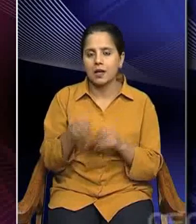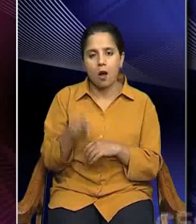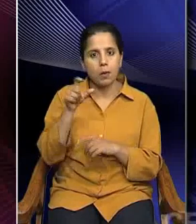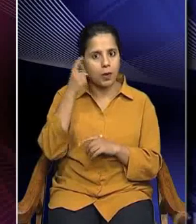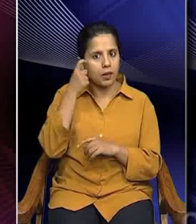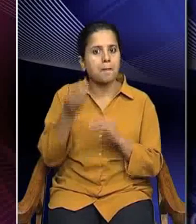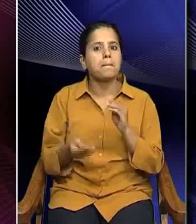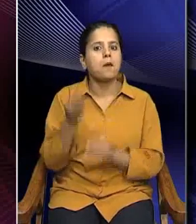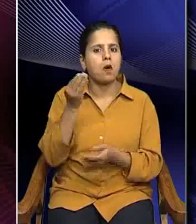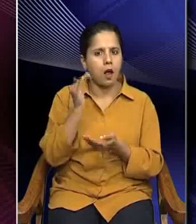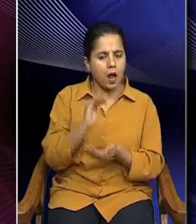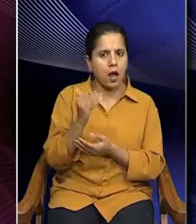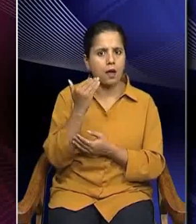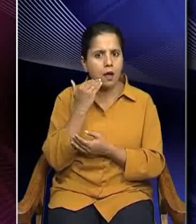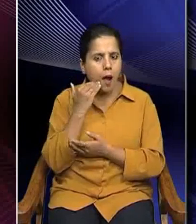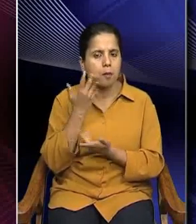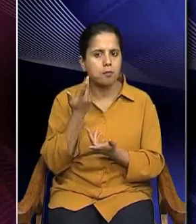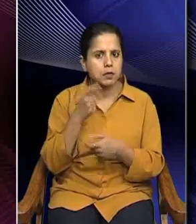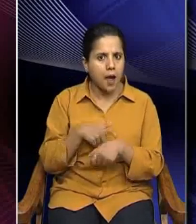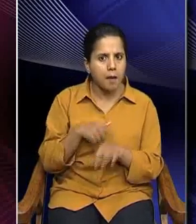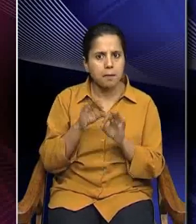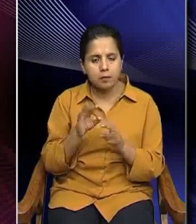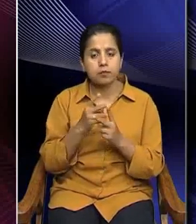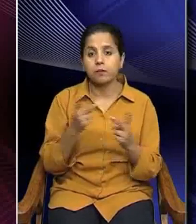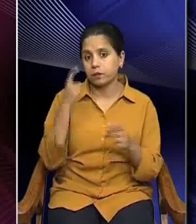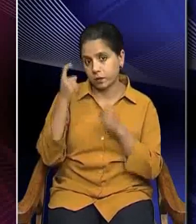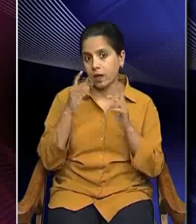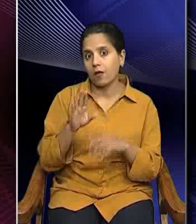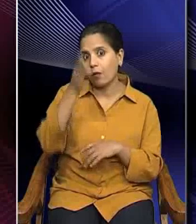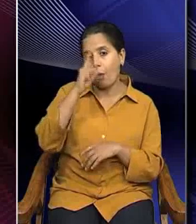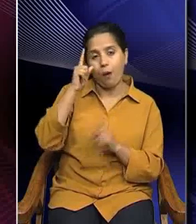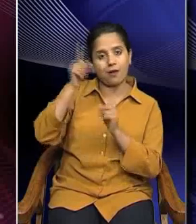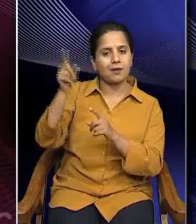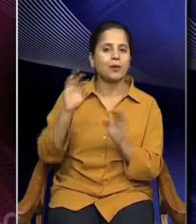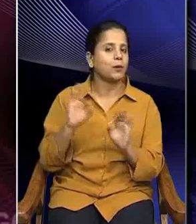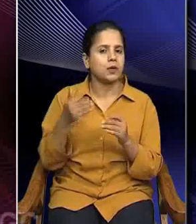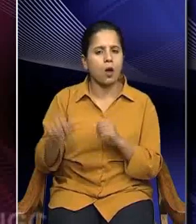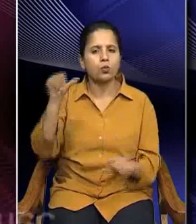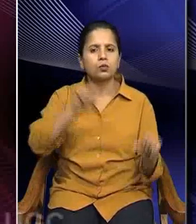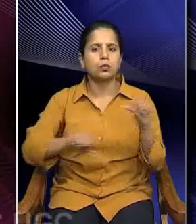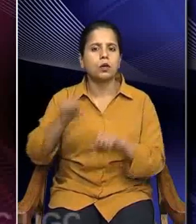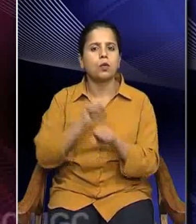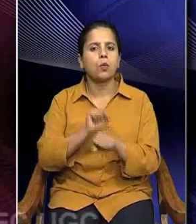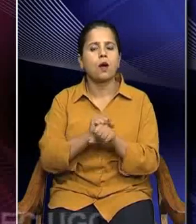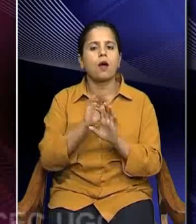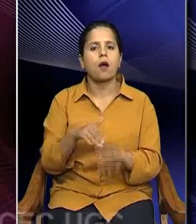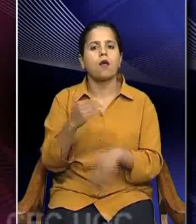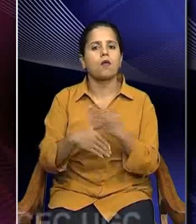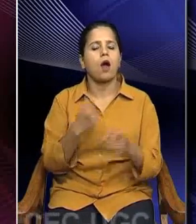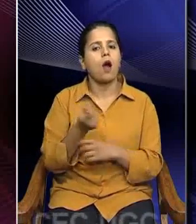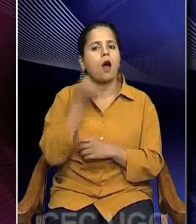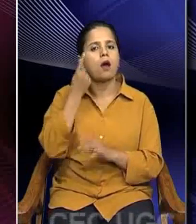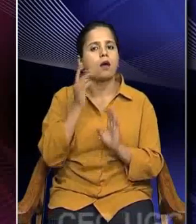fate. So this is how scientists who are working in these areas have understood